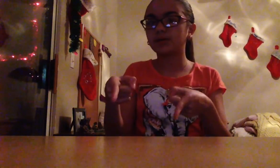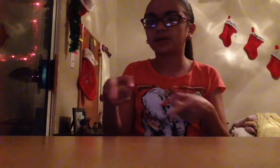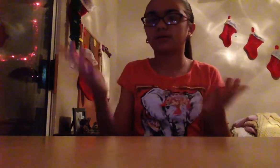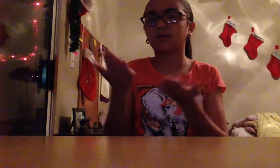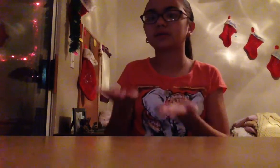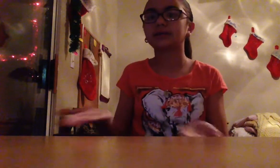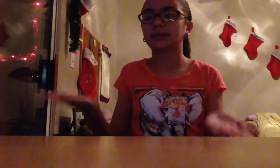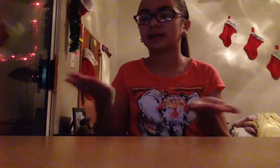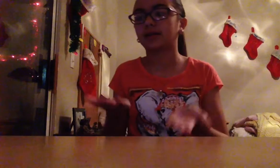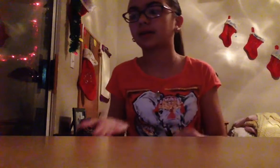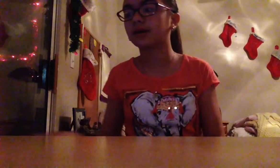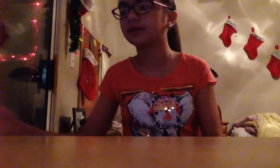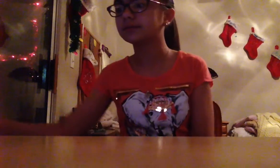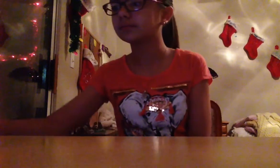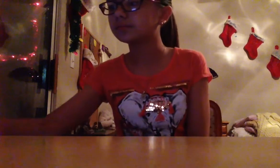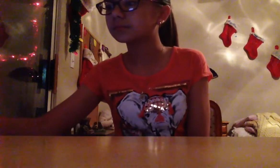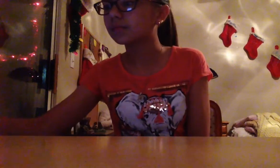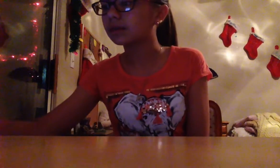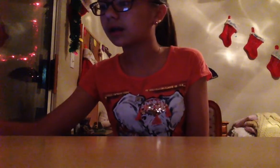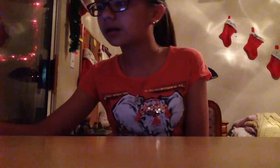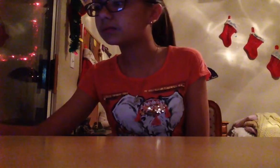hero standing there. Um.